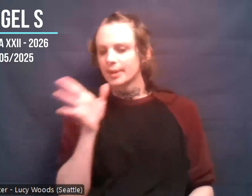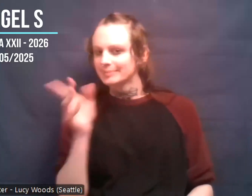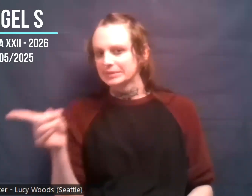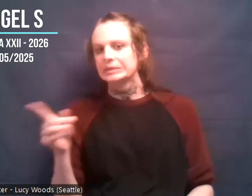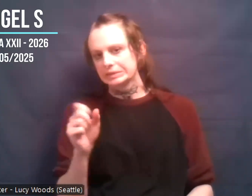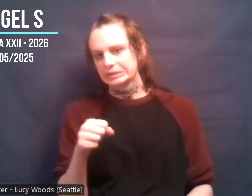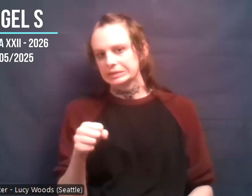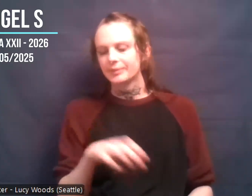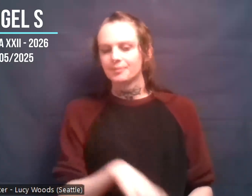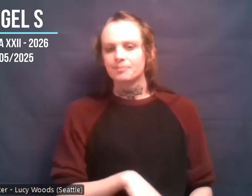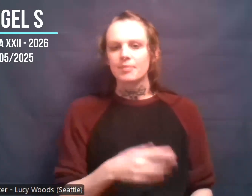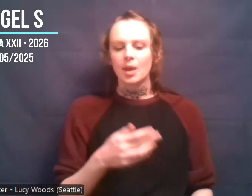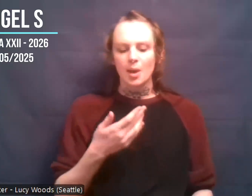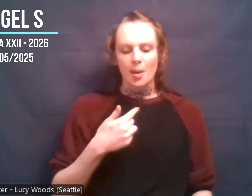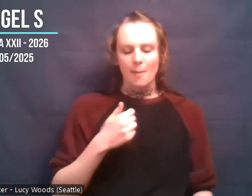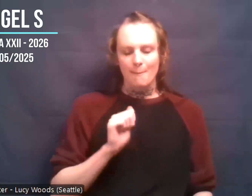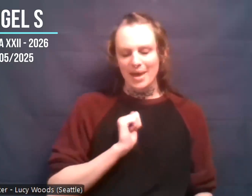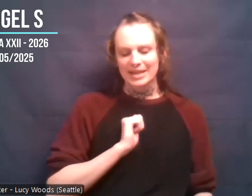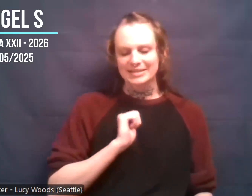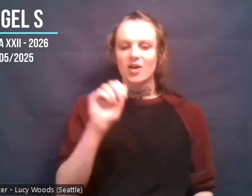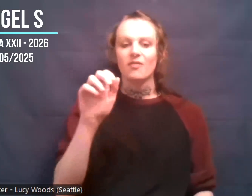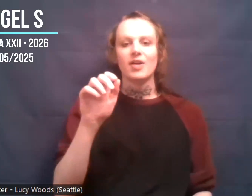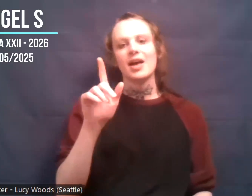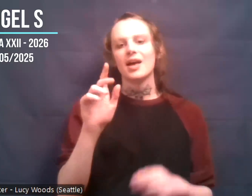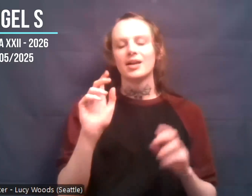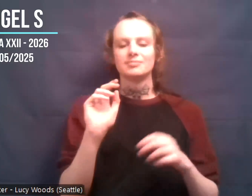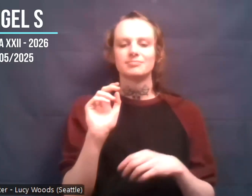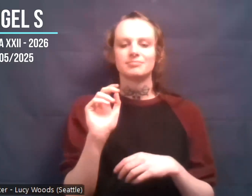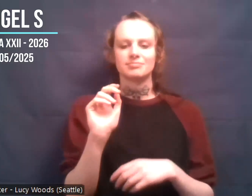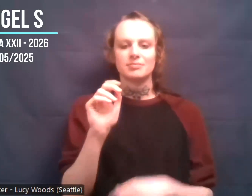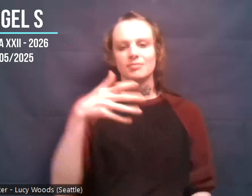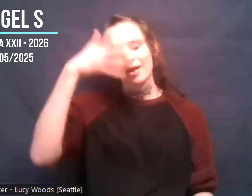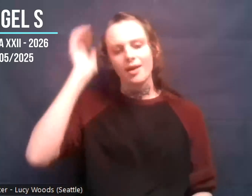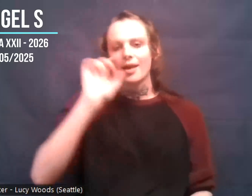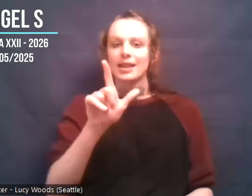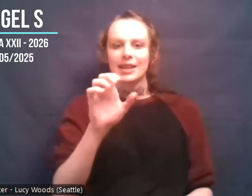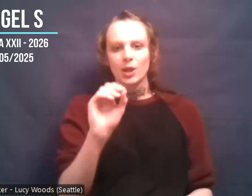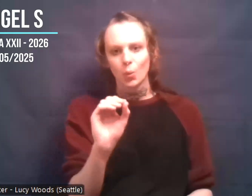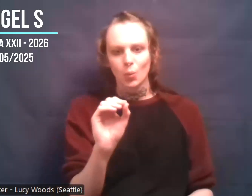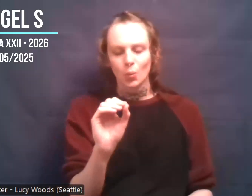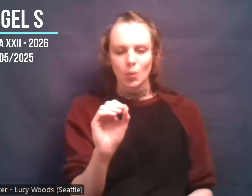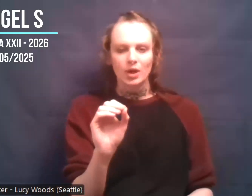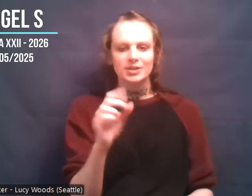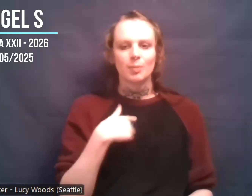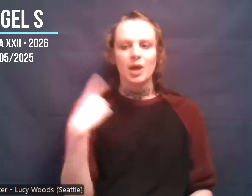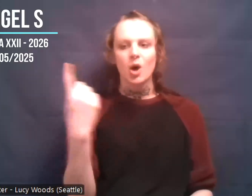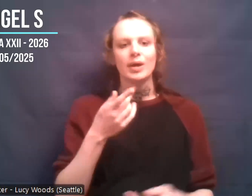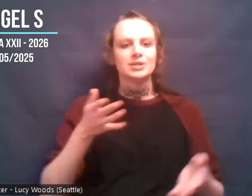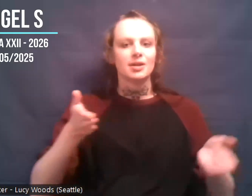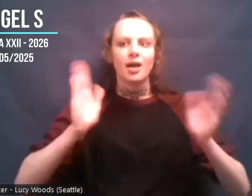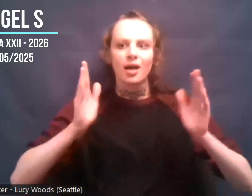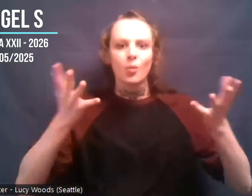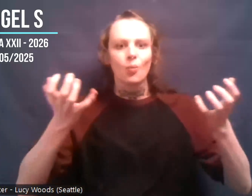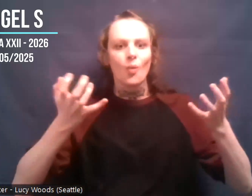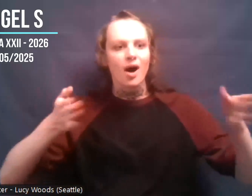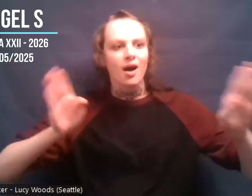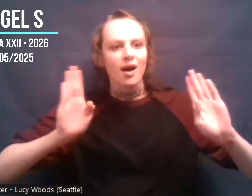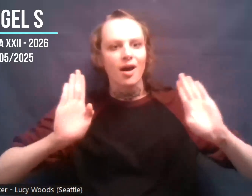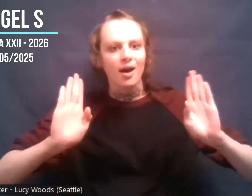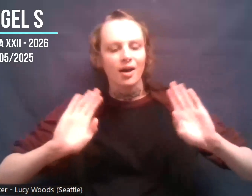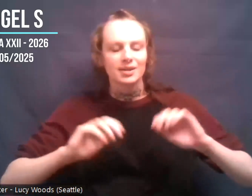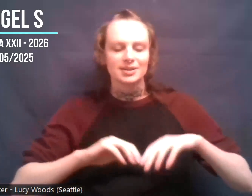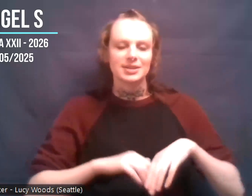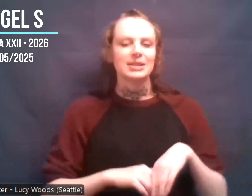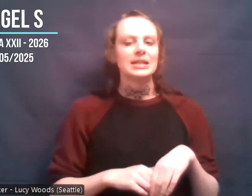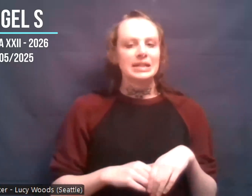positive. And I always got the brunt of that attention. Um, so